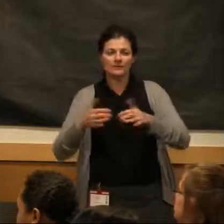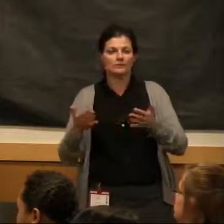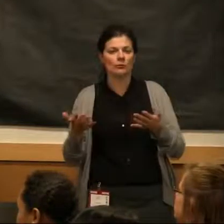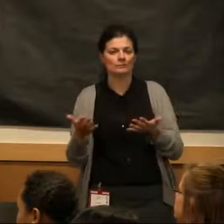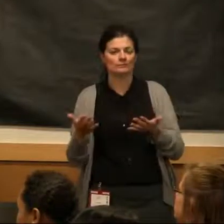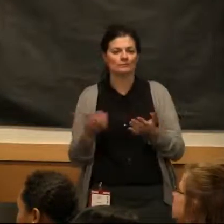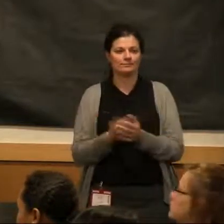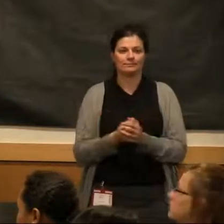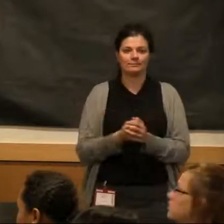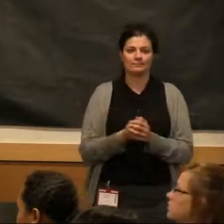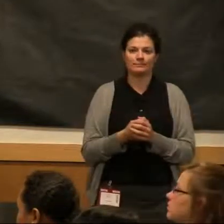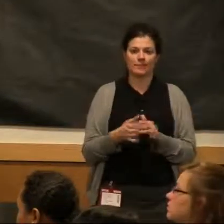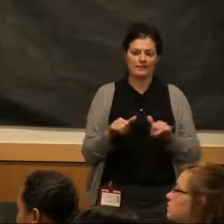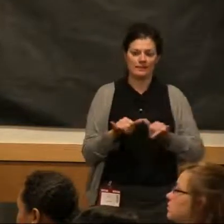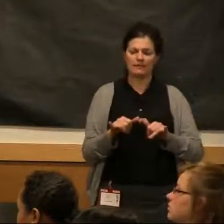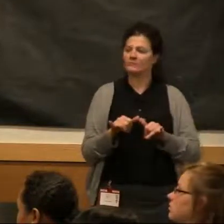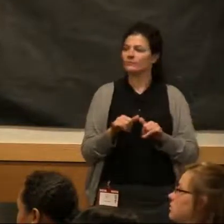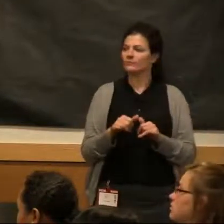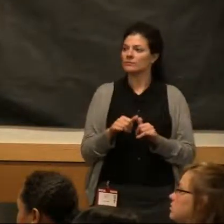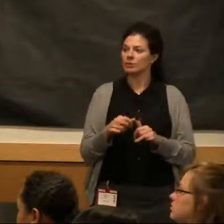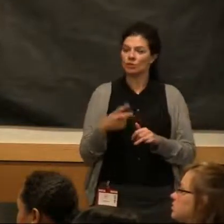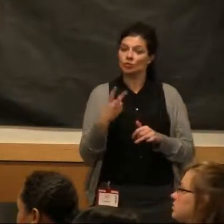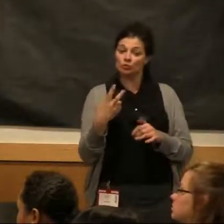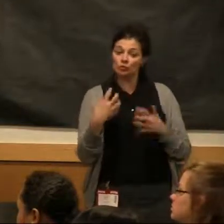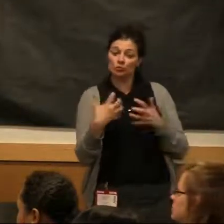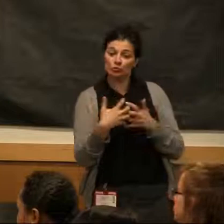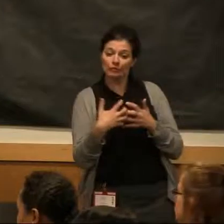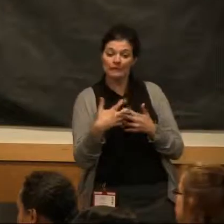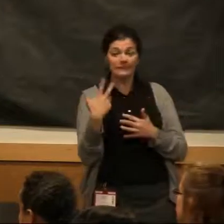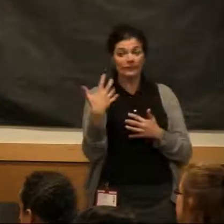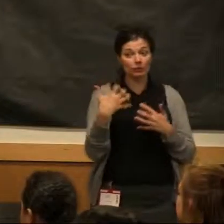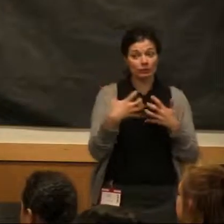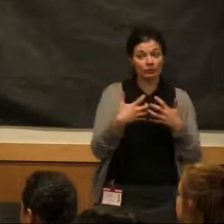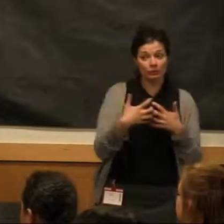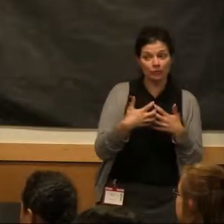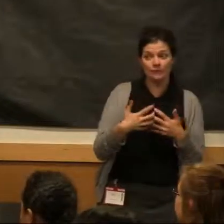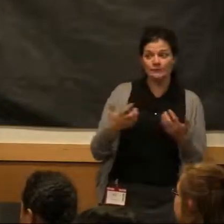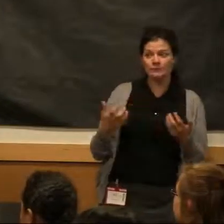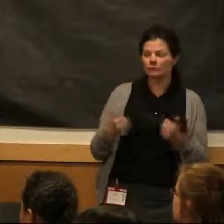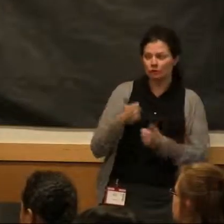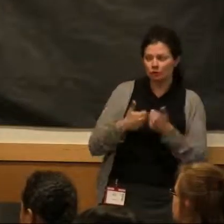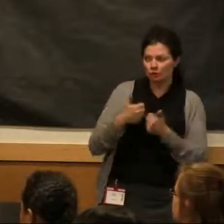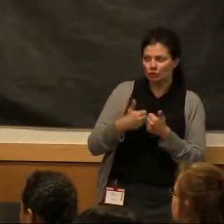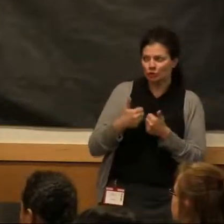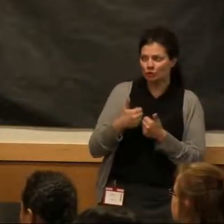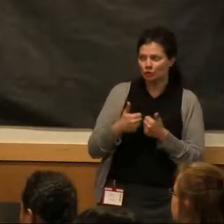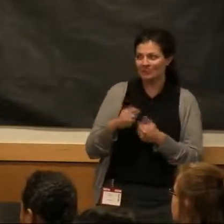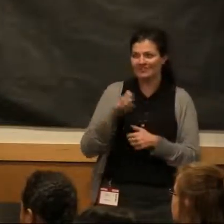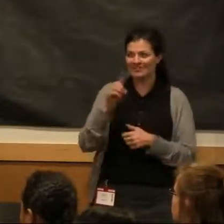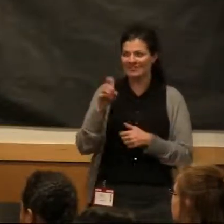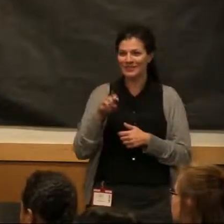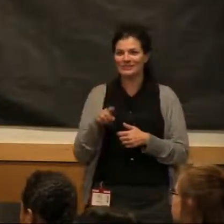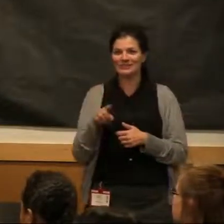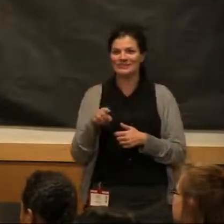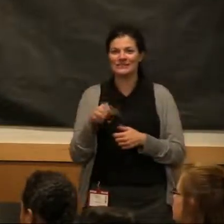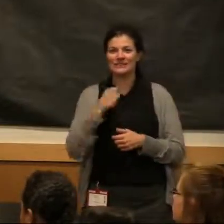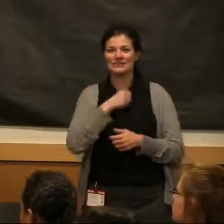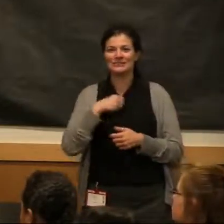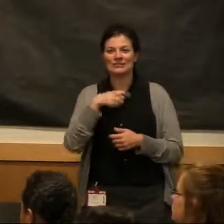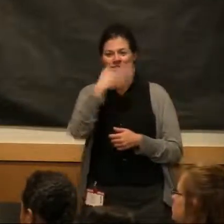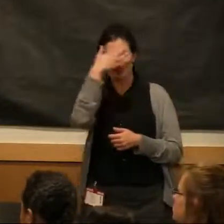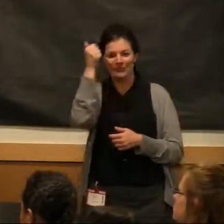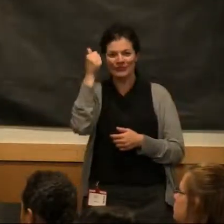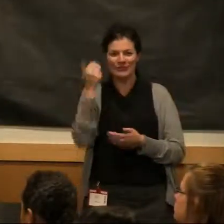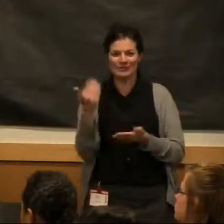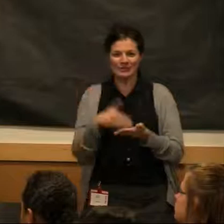there usually 2 roommates, 3 roommates, Yeah, I would. 1 roommate? His question is, sorry, I forgot to repeat the